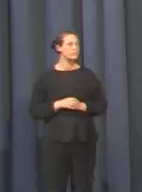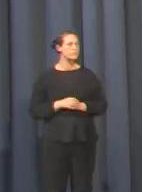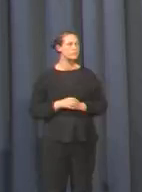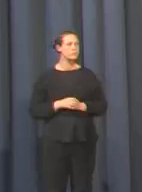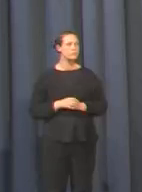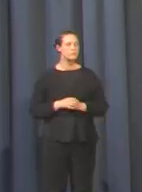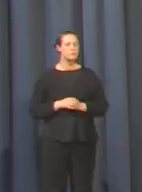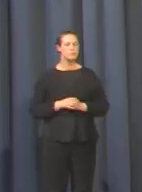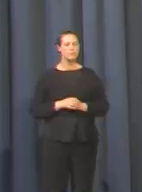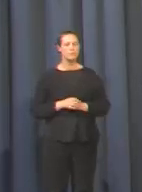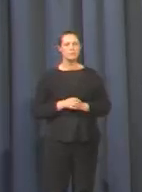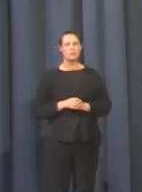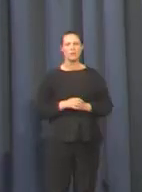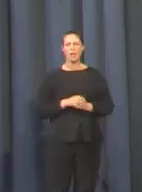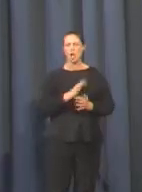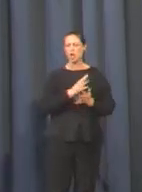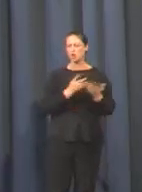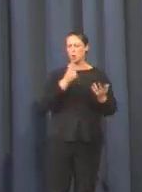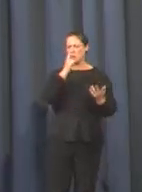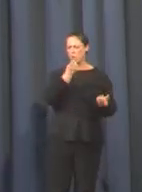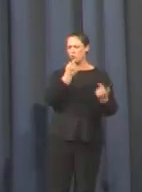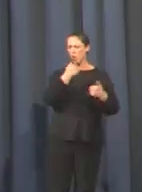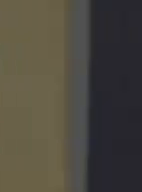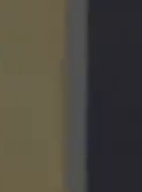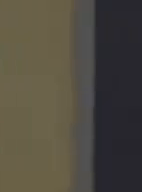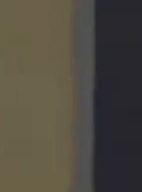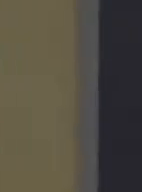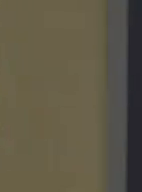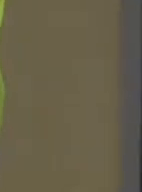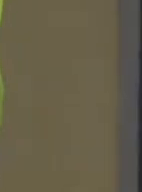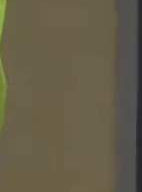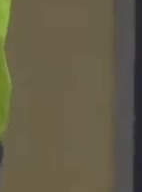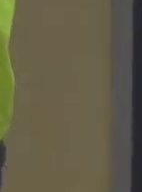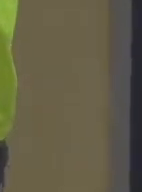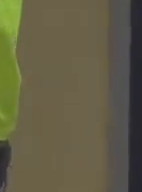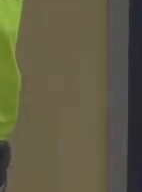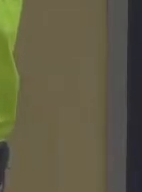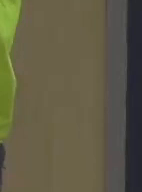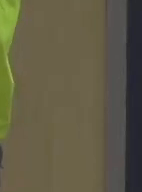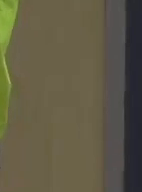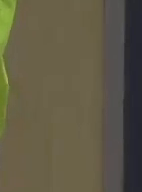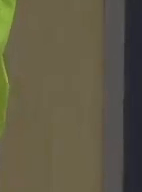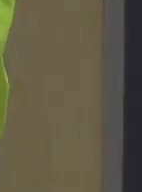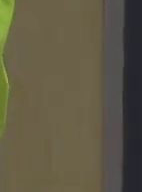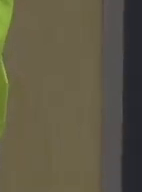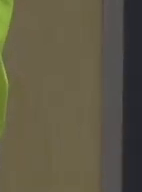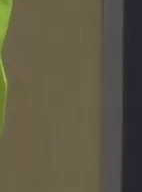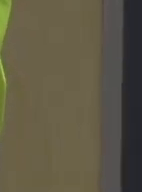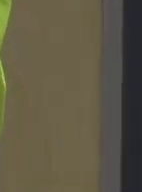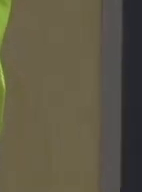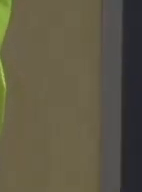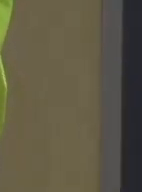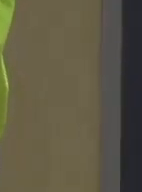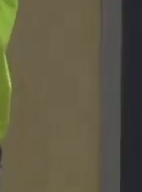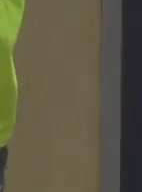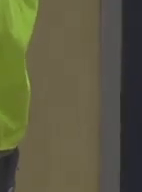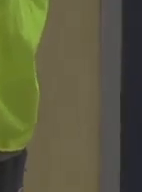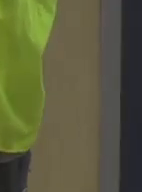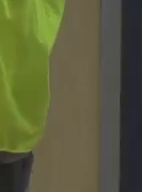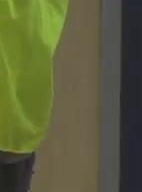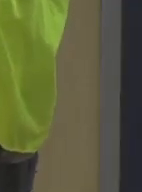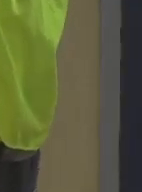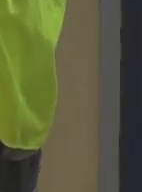I've had so many people say to us, actually, that the tap water, I mean, the water we're getting from the tanks tastes so much better than the water we've had